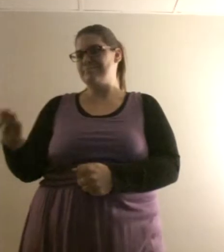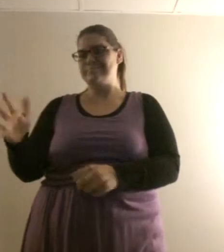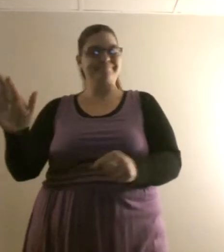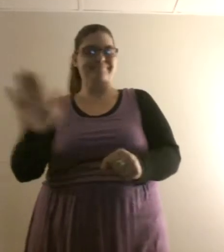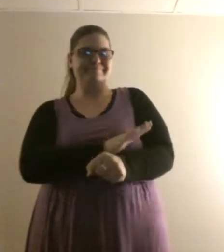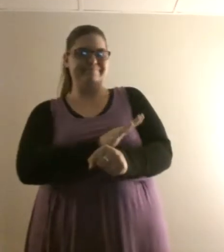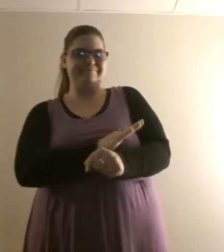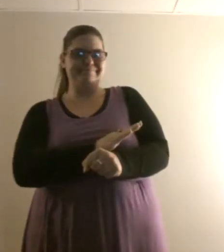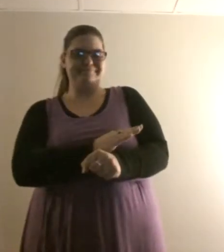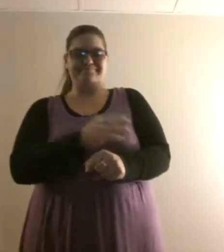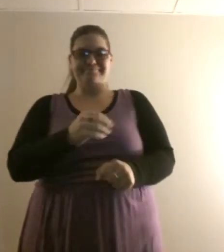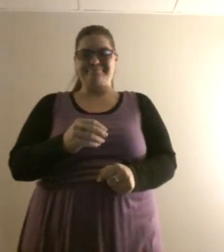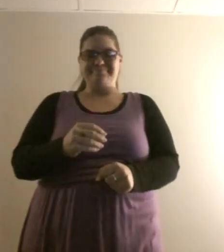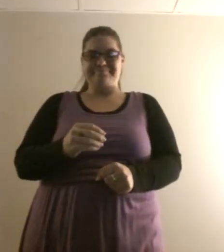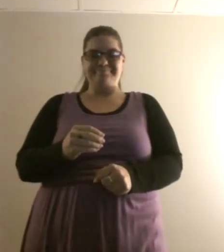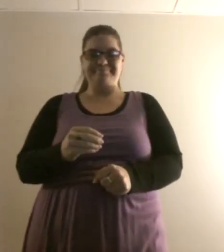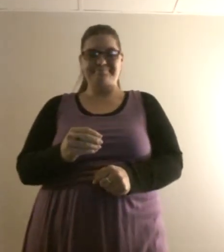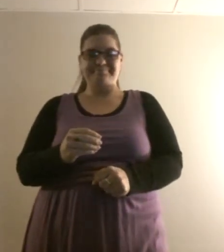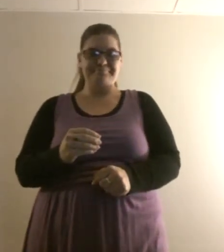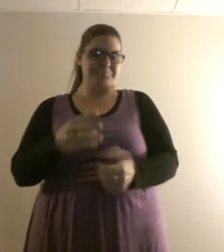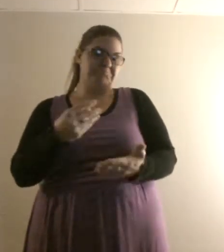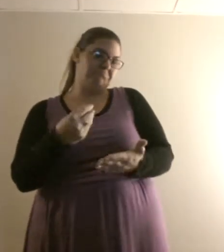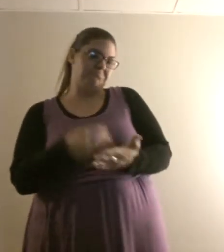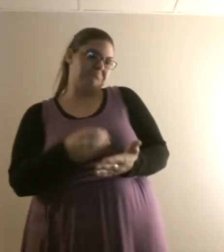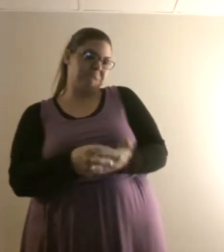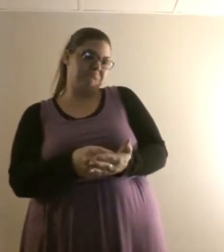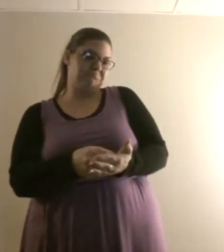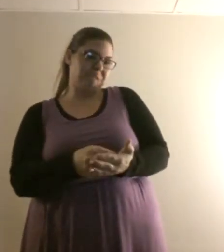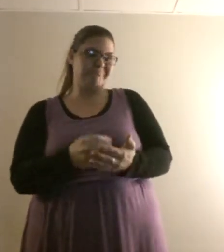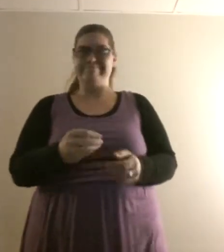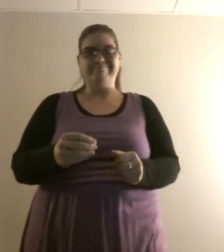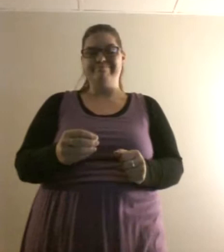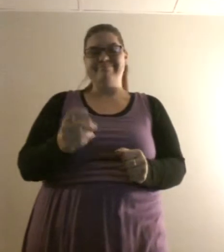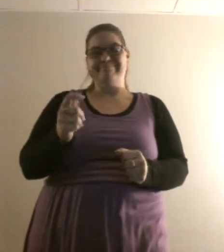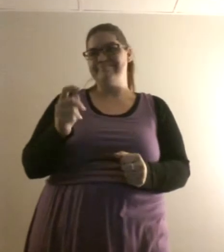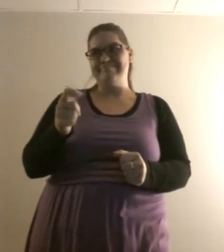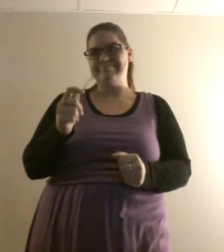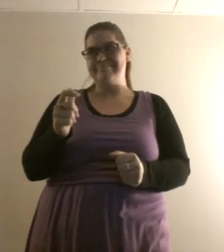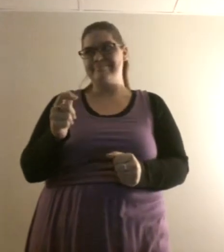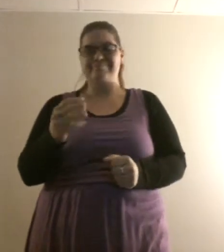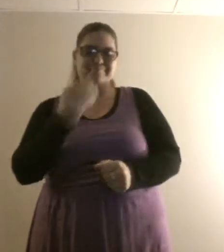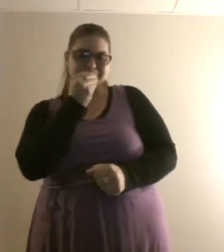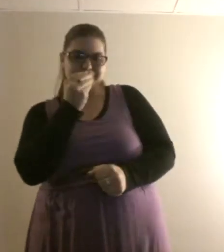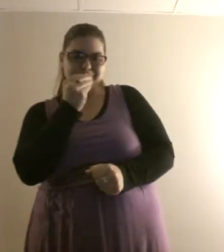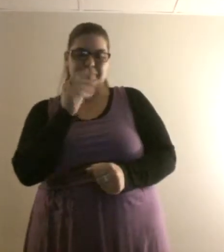with food and ammunition. And also there was a lack of support. We're going to look at a pie graph.